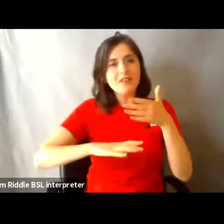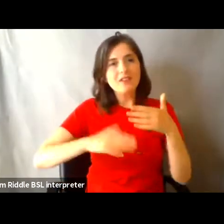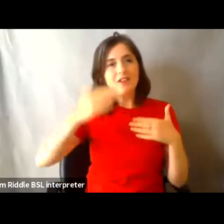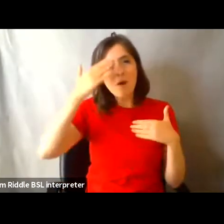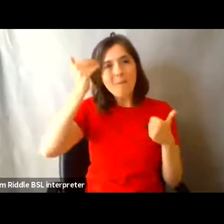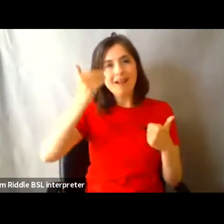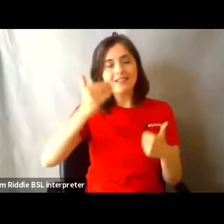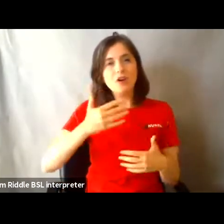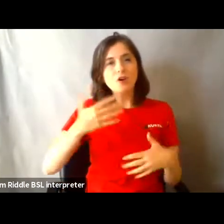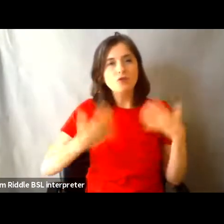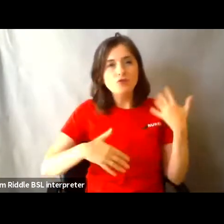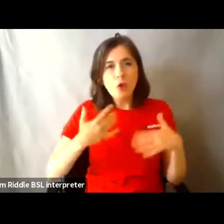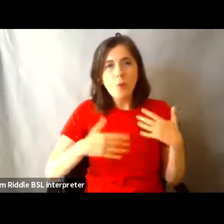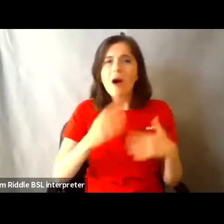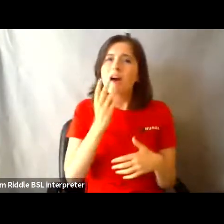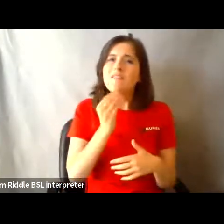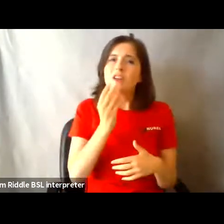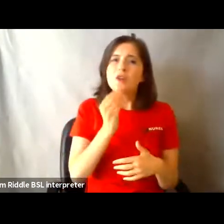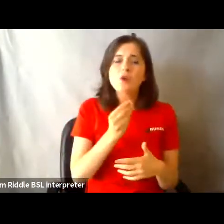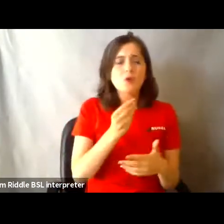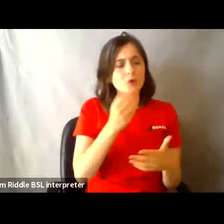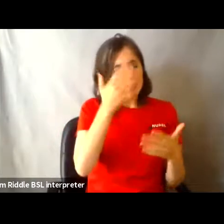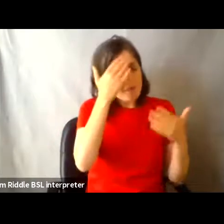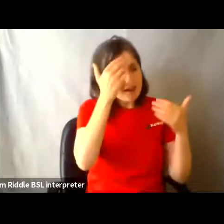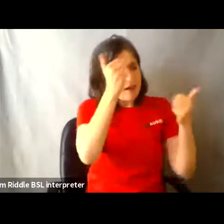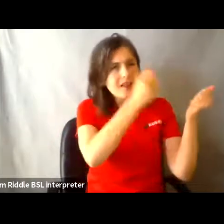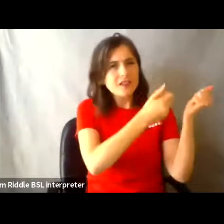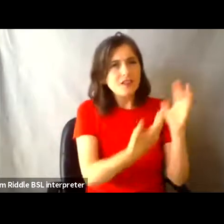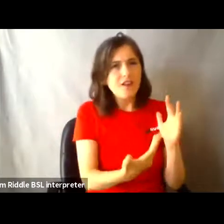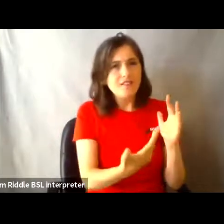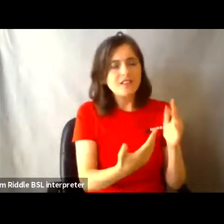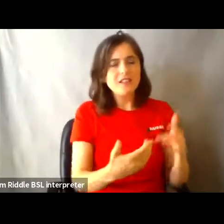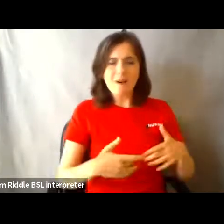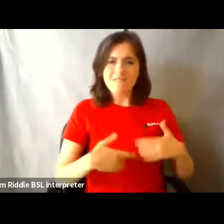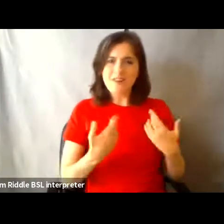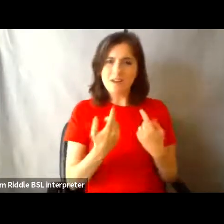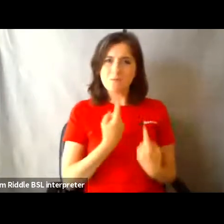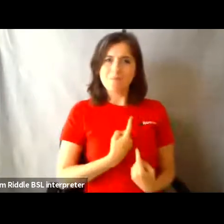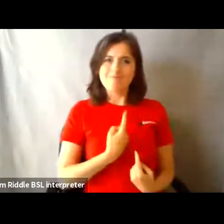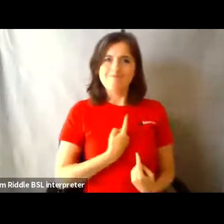health services and very much regard myself as